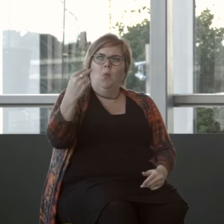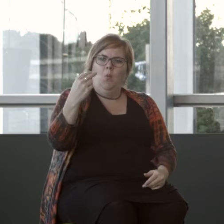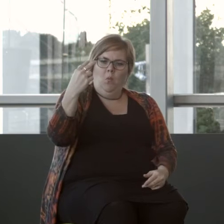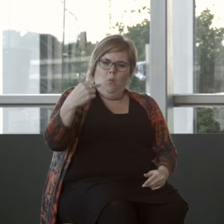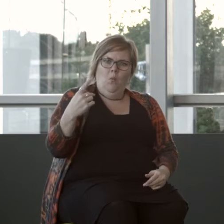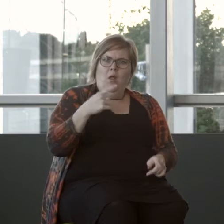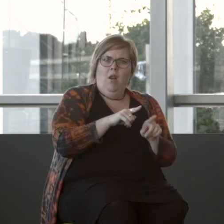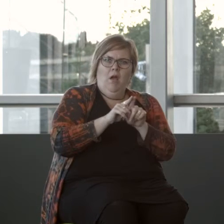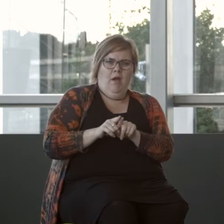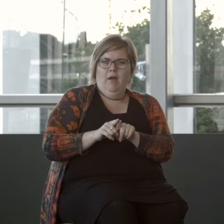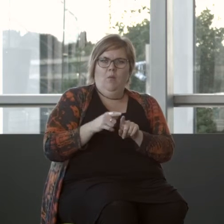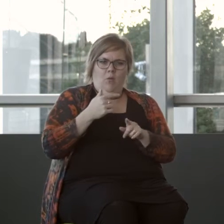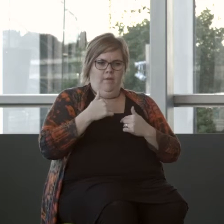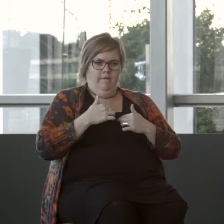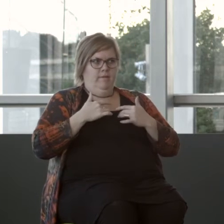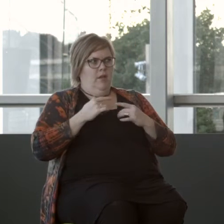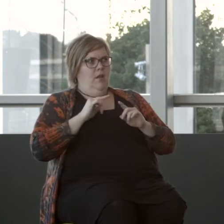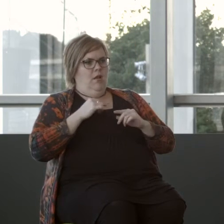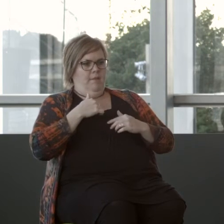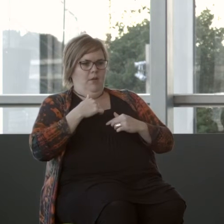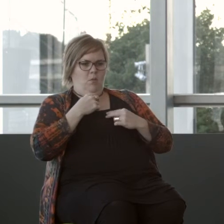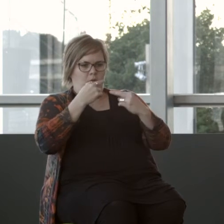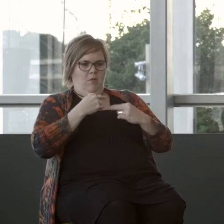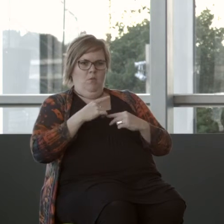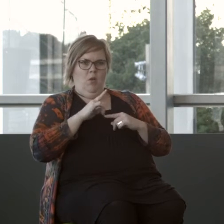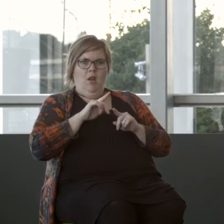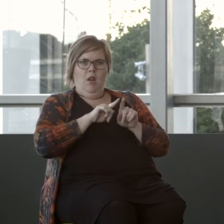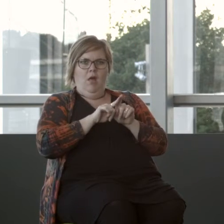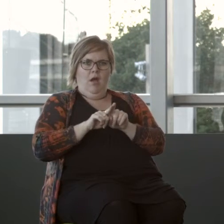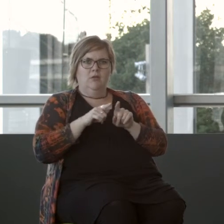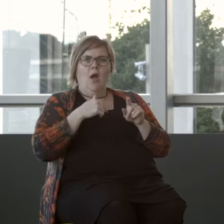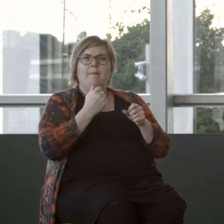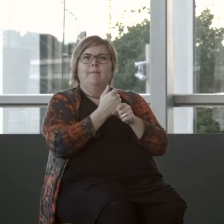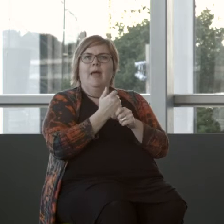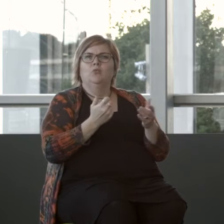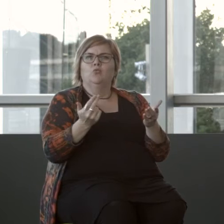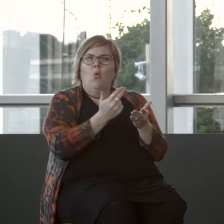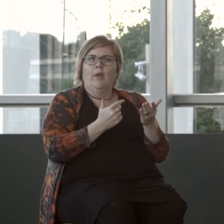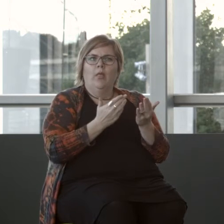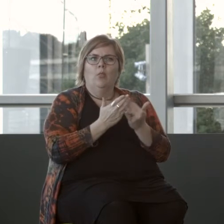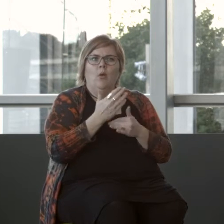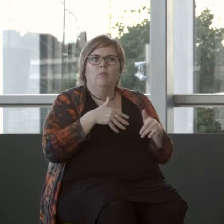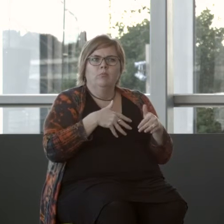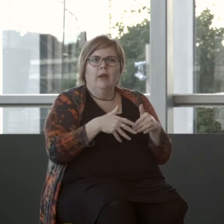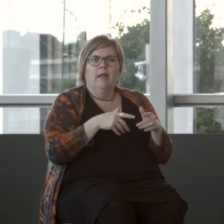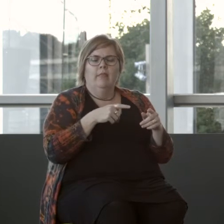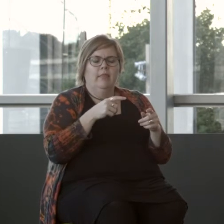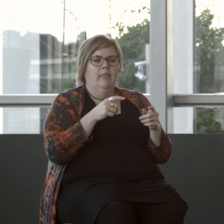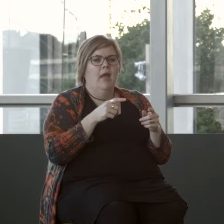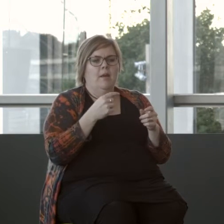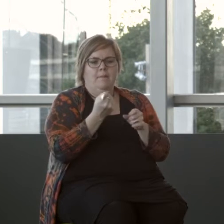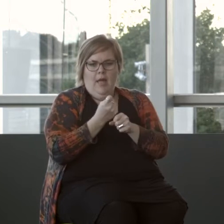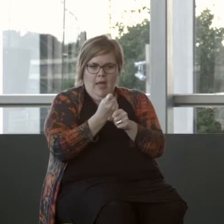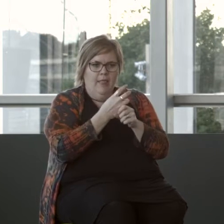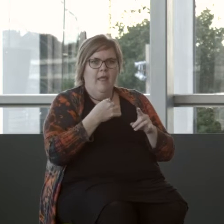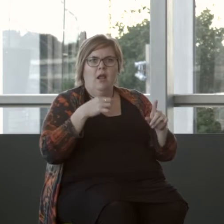so I made all these drawings about what I felt like during the pregnancy, and then I turned them into photographs. And I felt